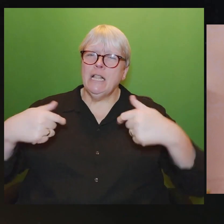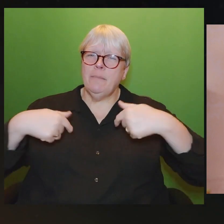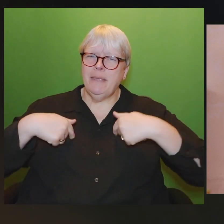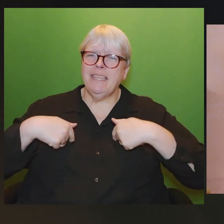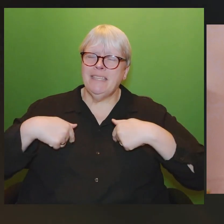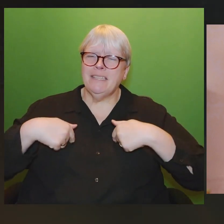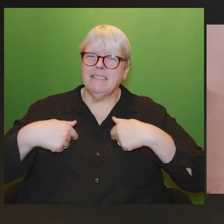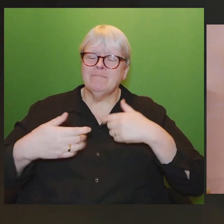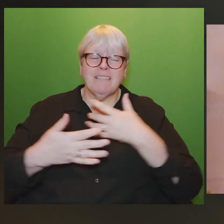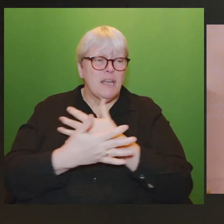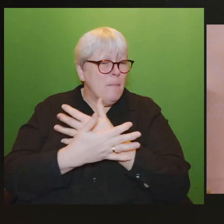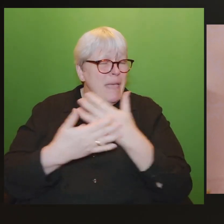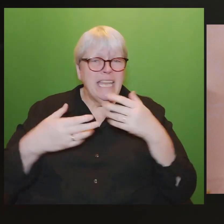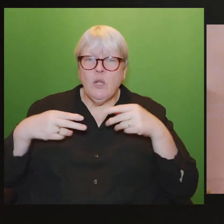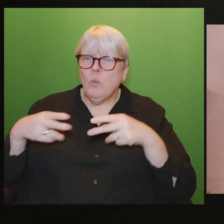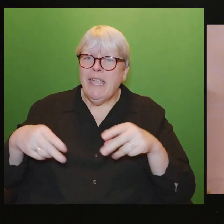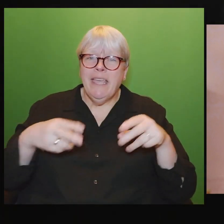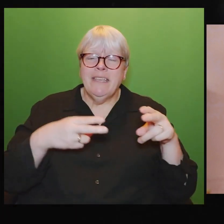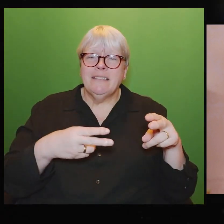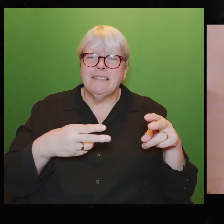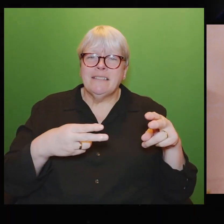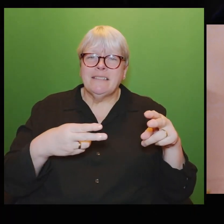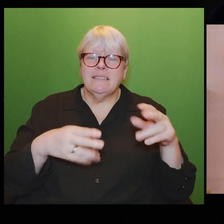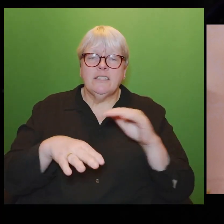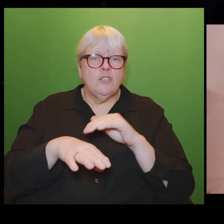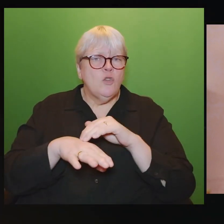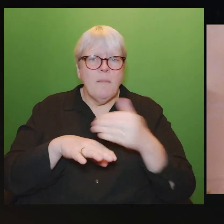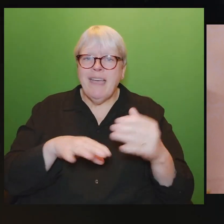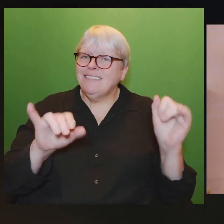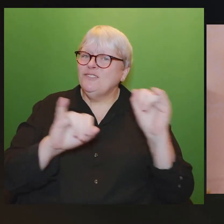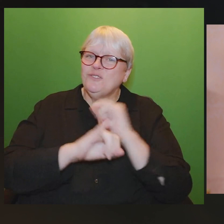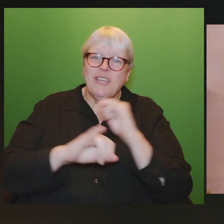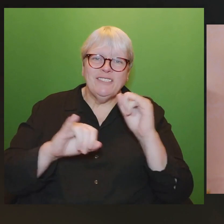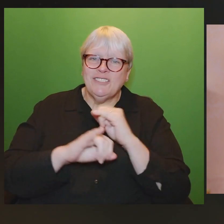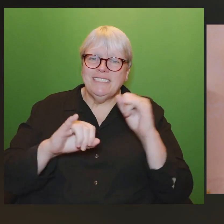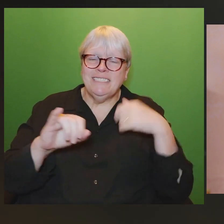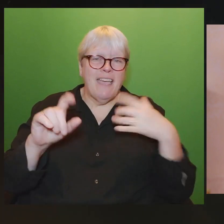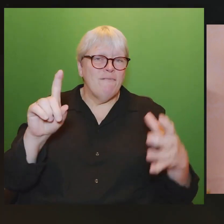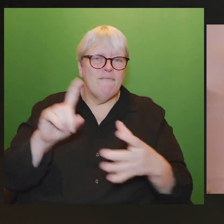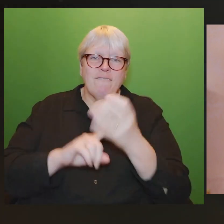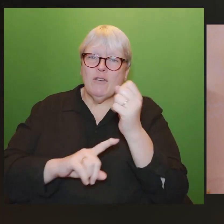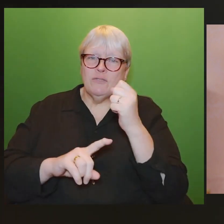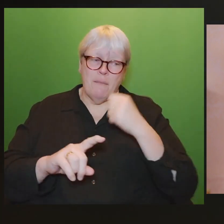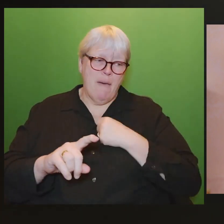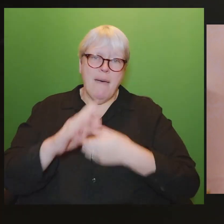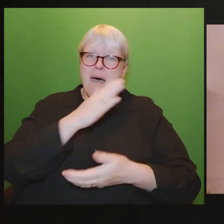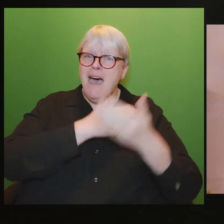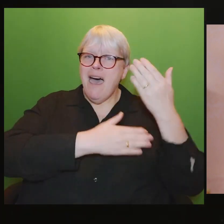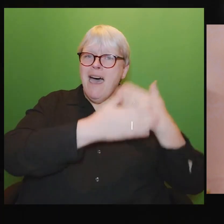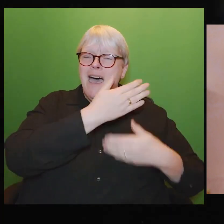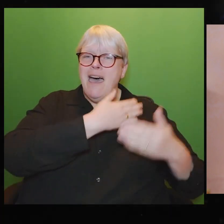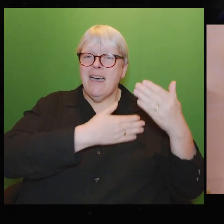and a caring society that avoids having even the roots of what we heard about from Jennie today. Thanks all of you